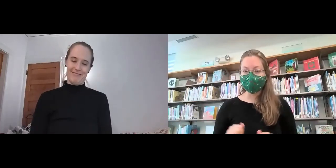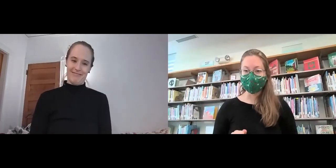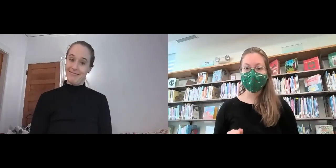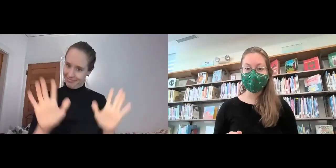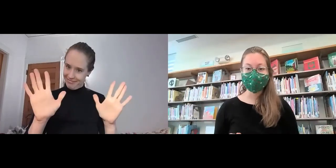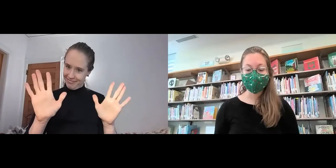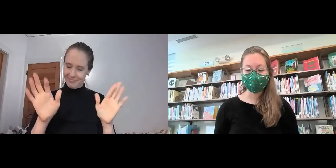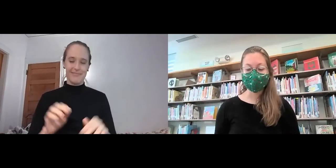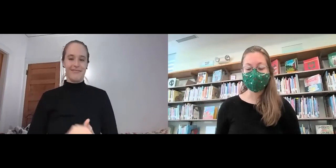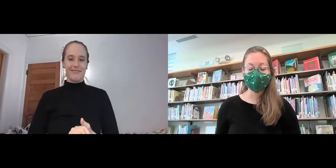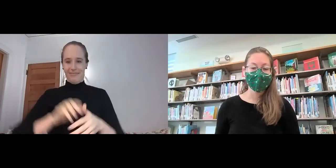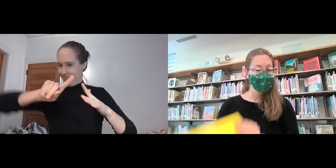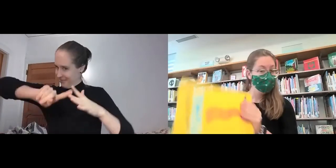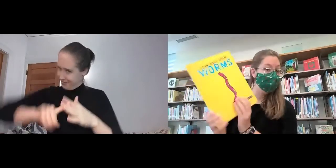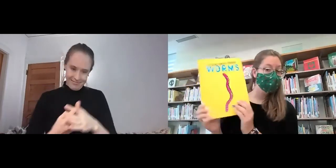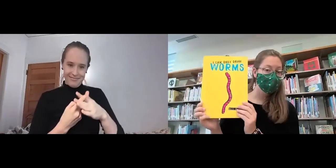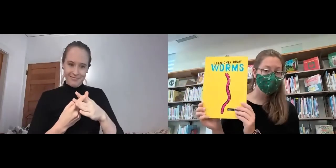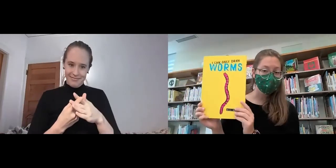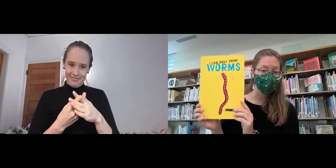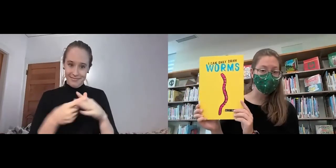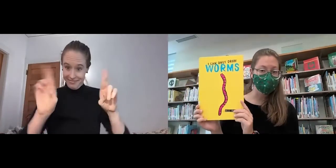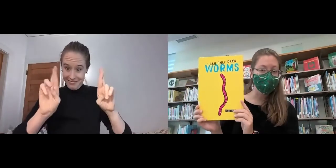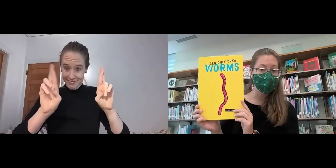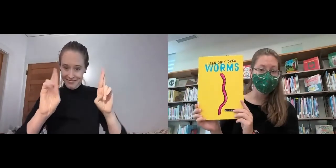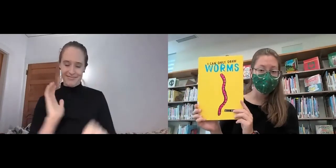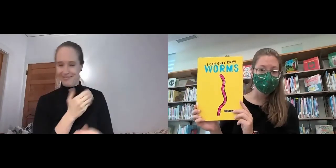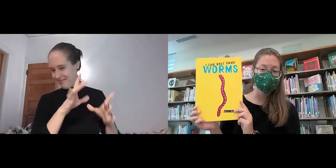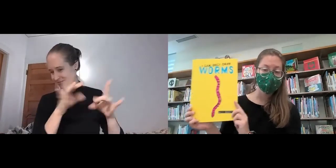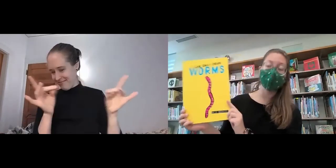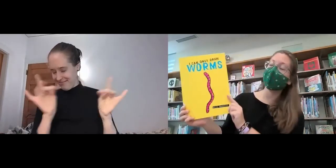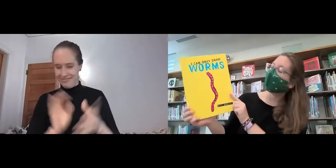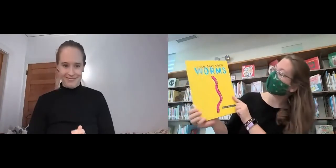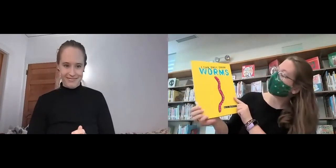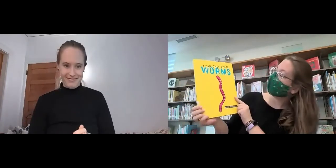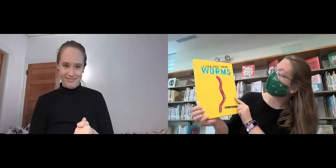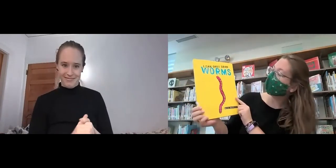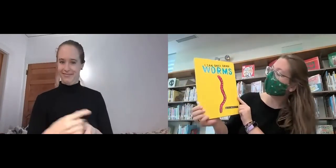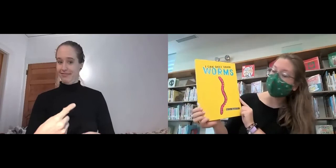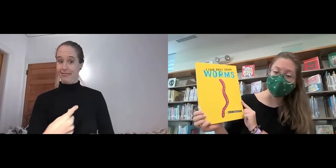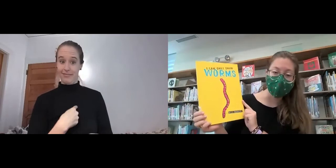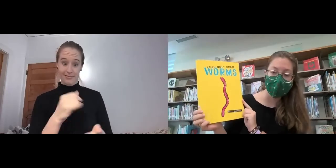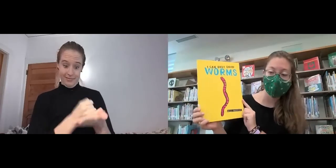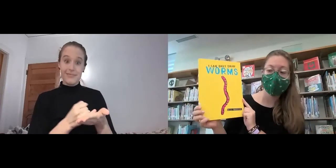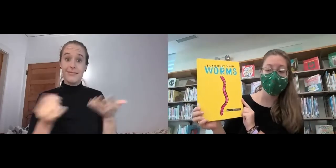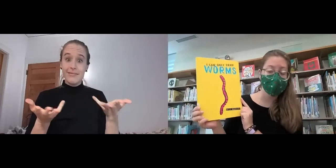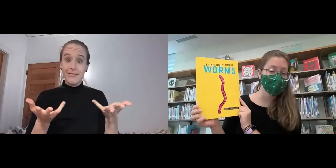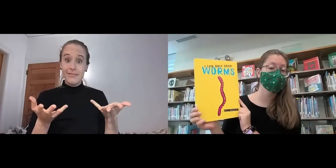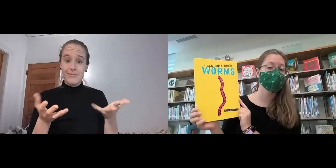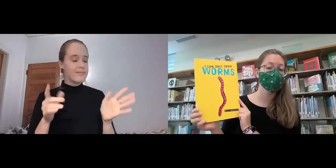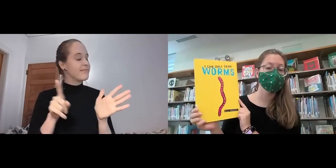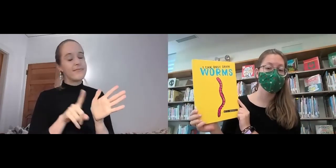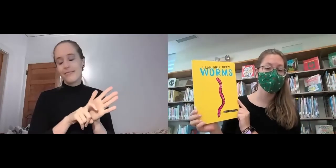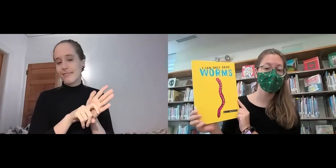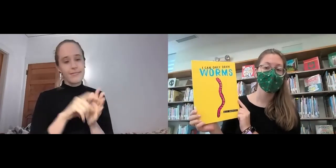But we're gonna start getting ready for our story. I can only draw